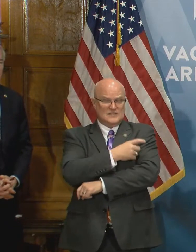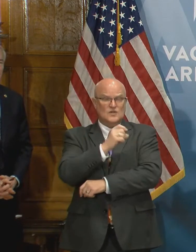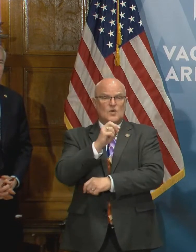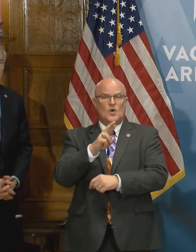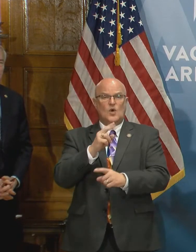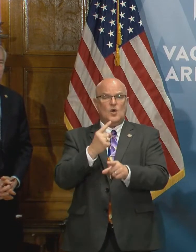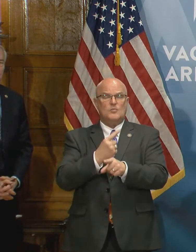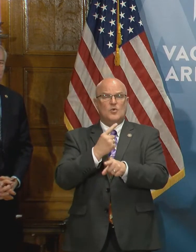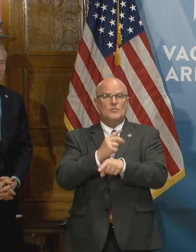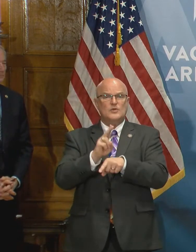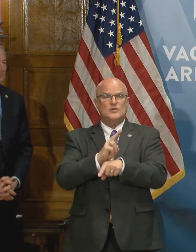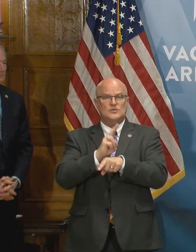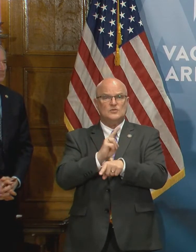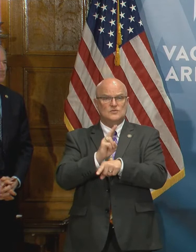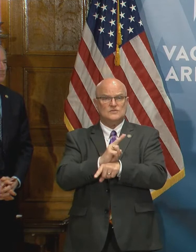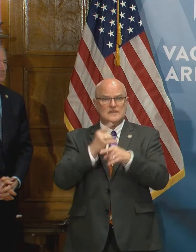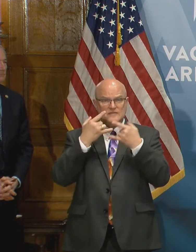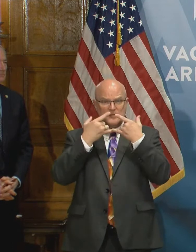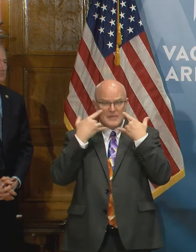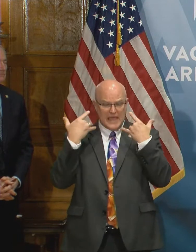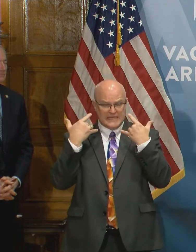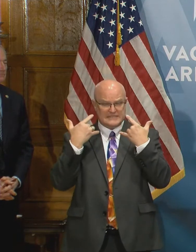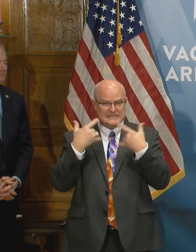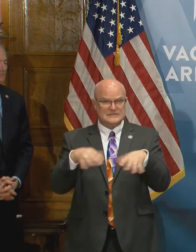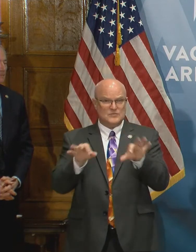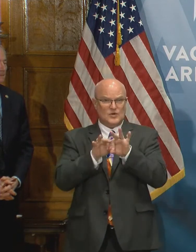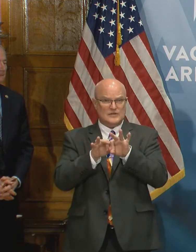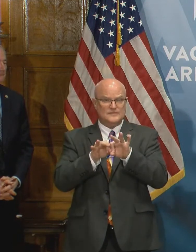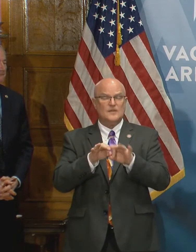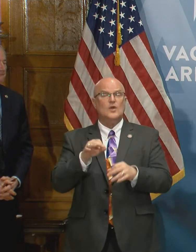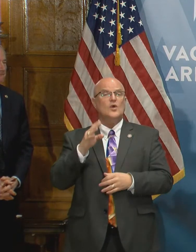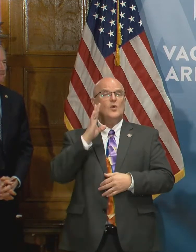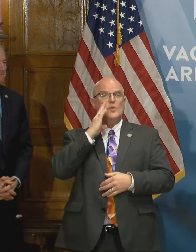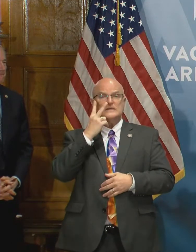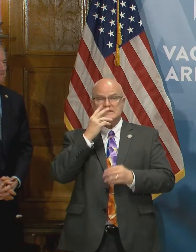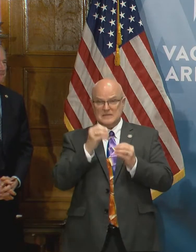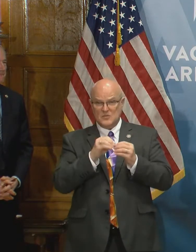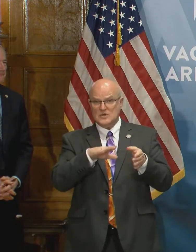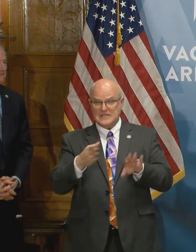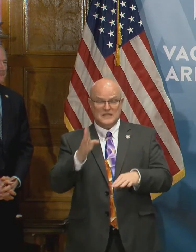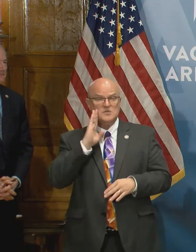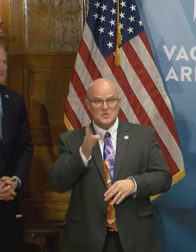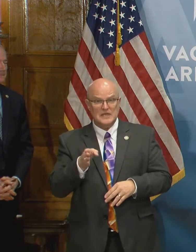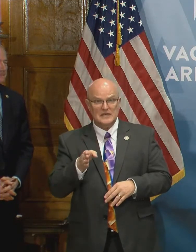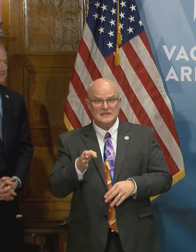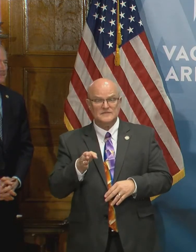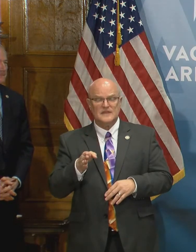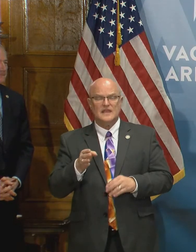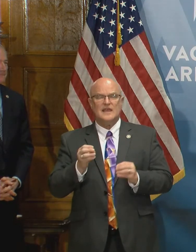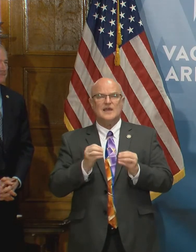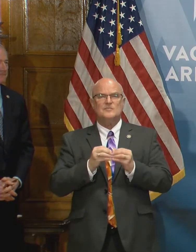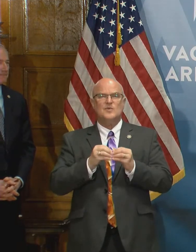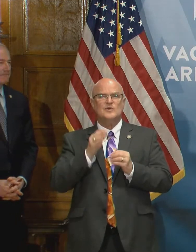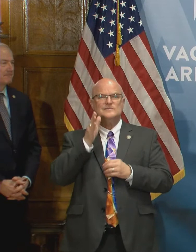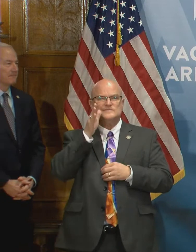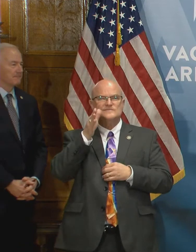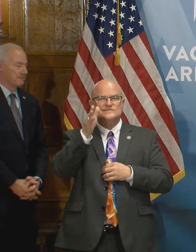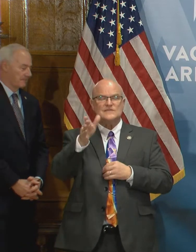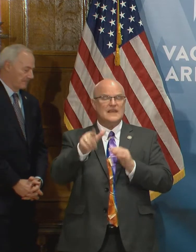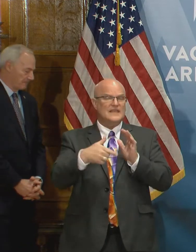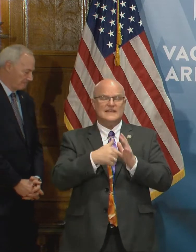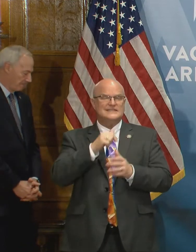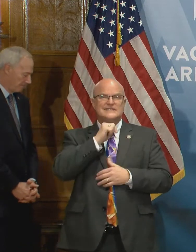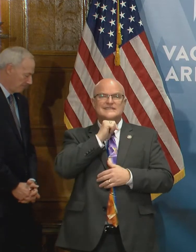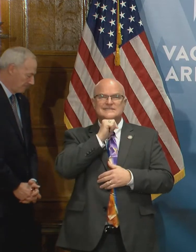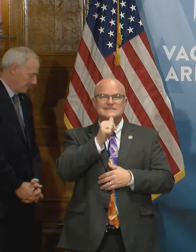by appropriate use of masking. So we will see more deaths and significant numbers of deaths in the coming days. This is